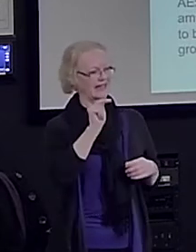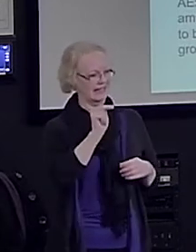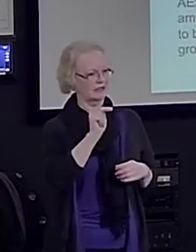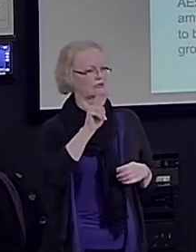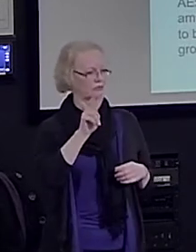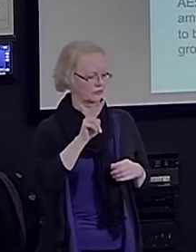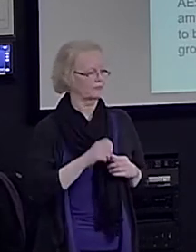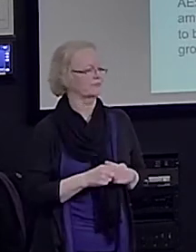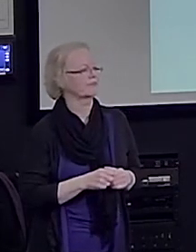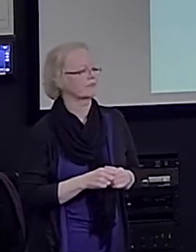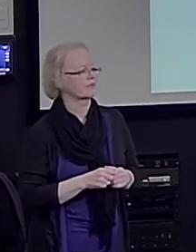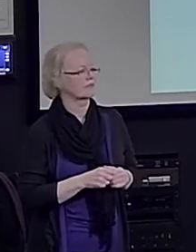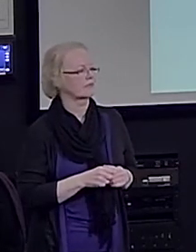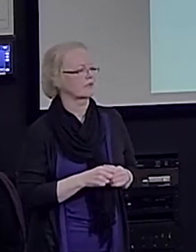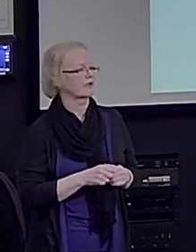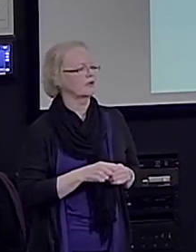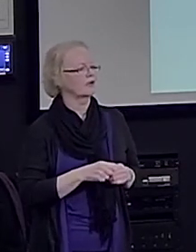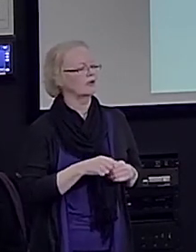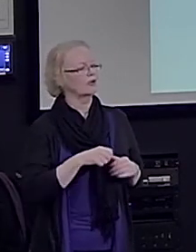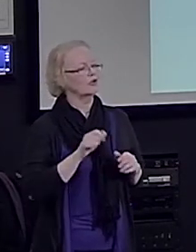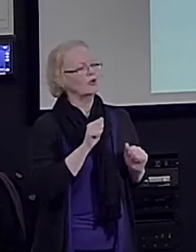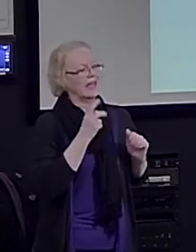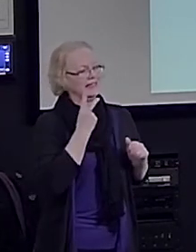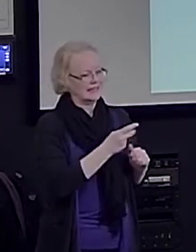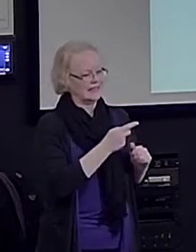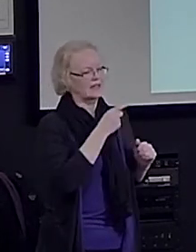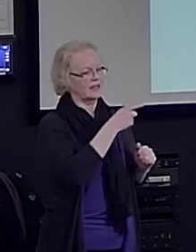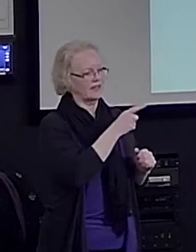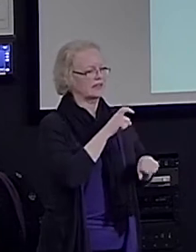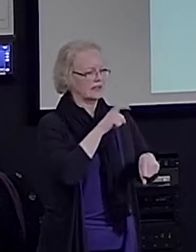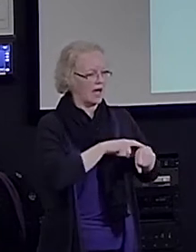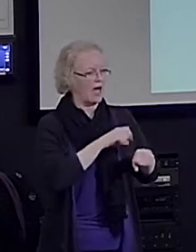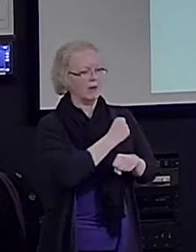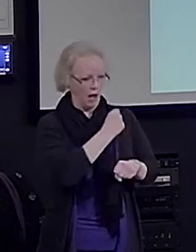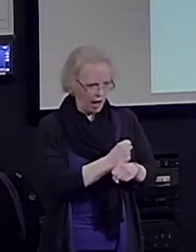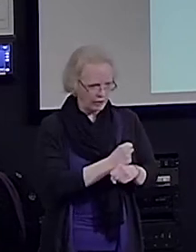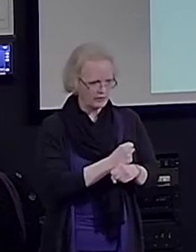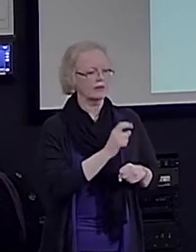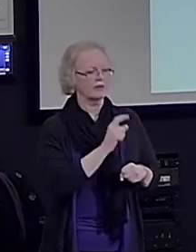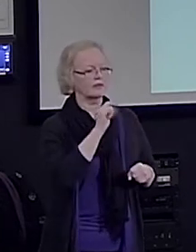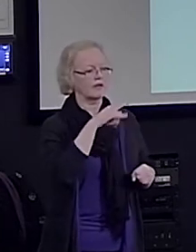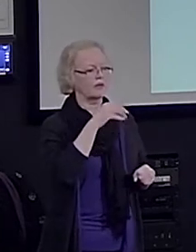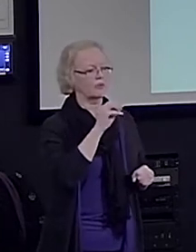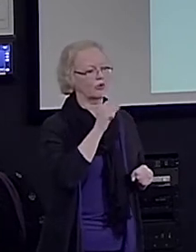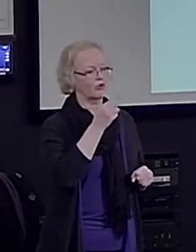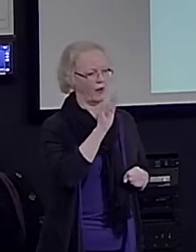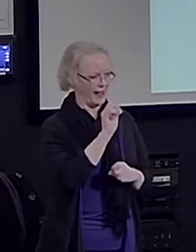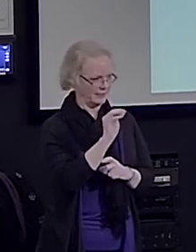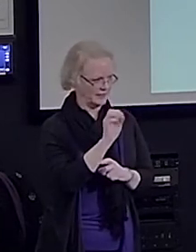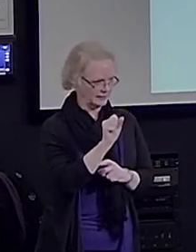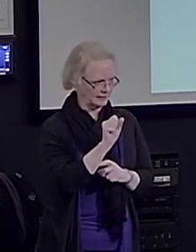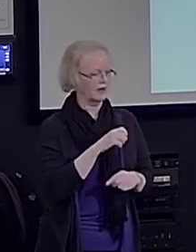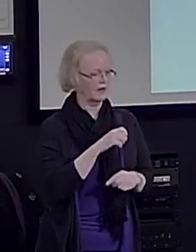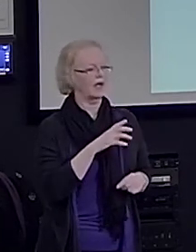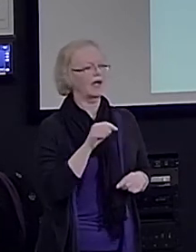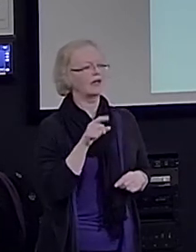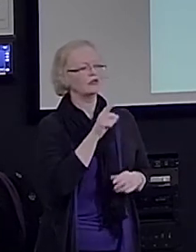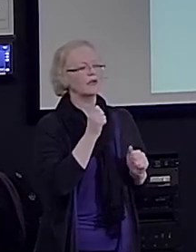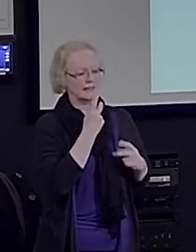you through it you can look at these time locked appropriate topograms and you can